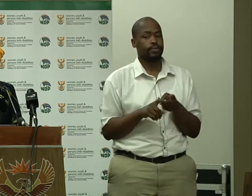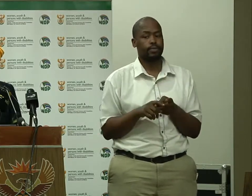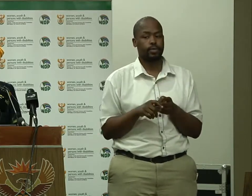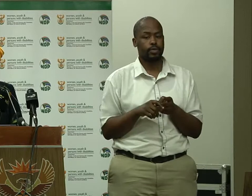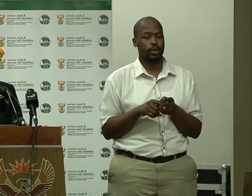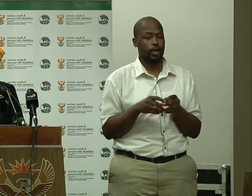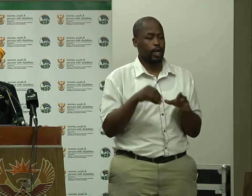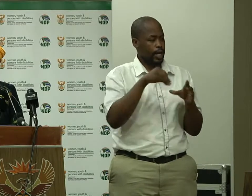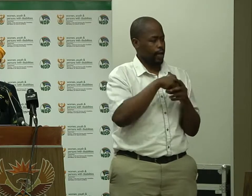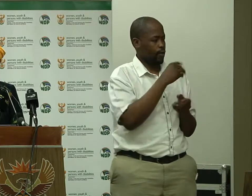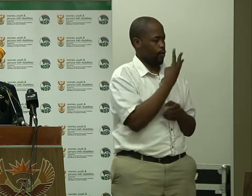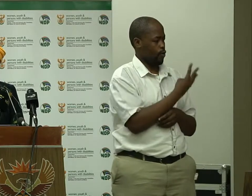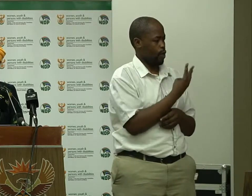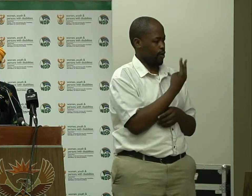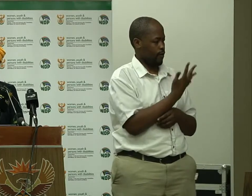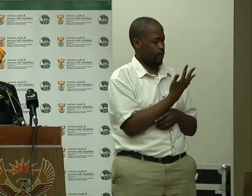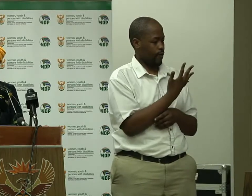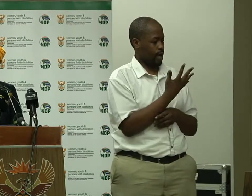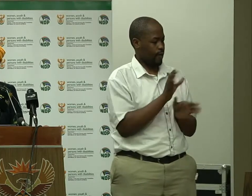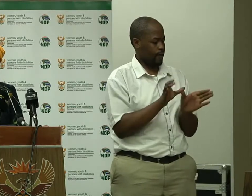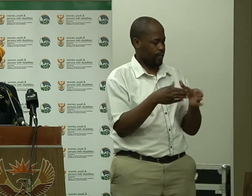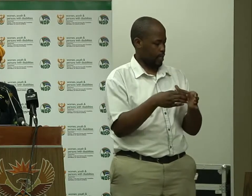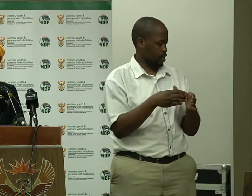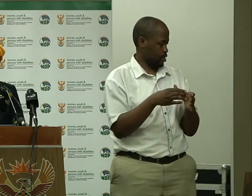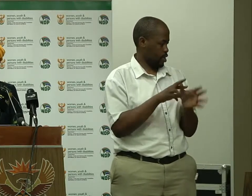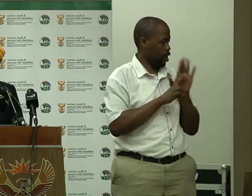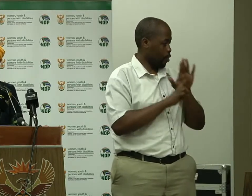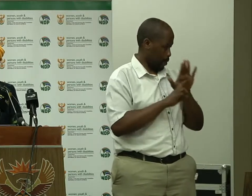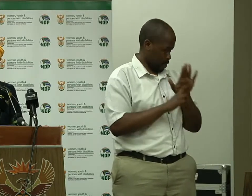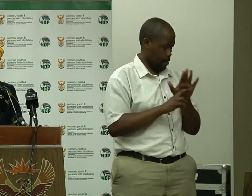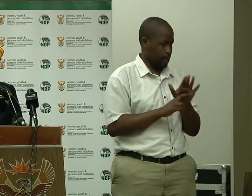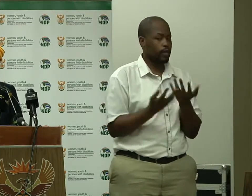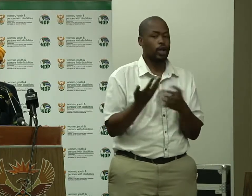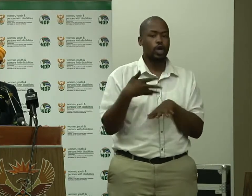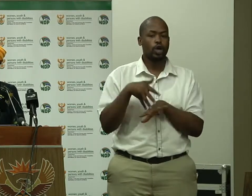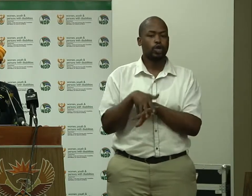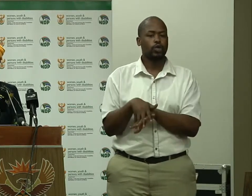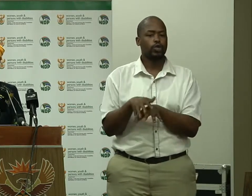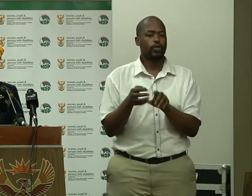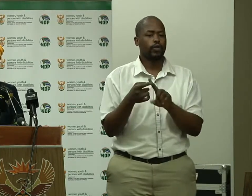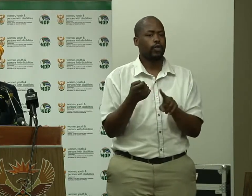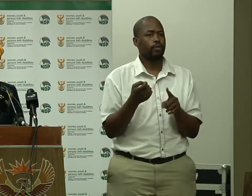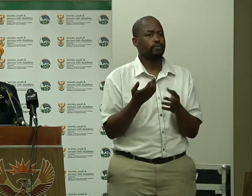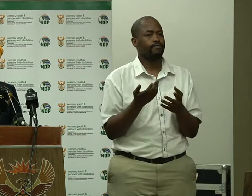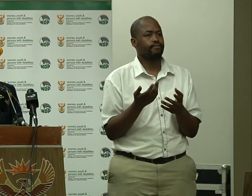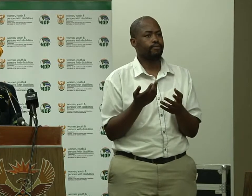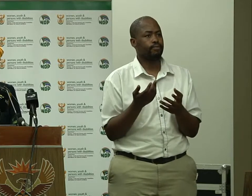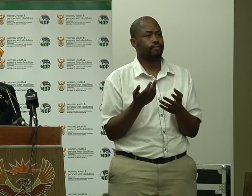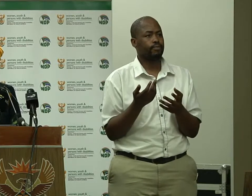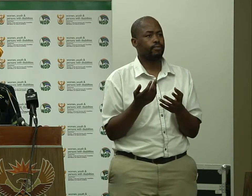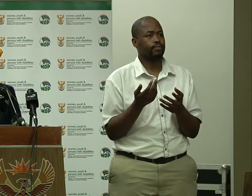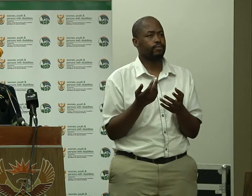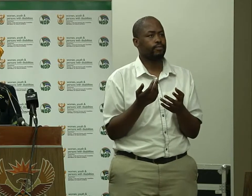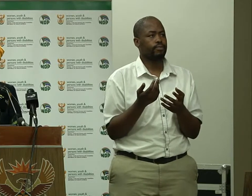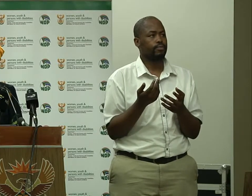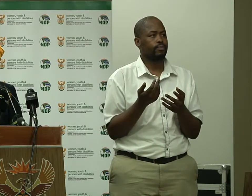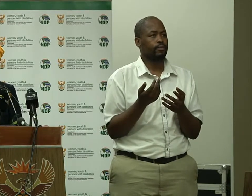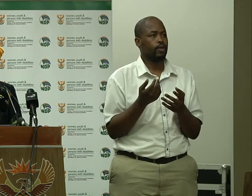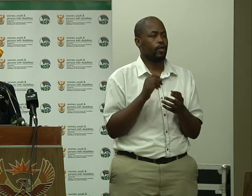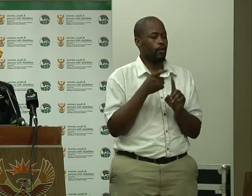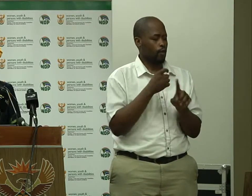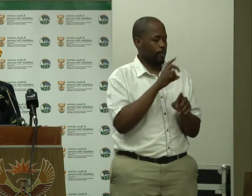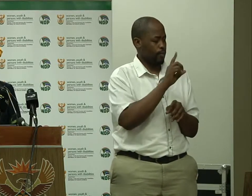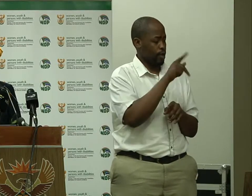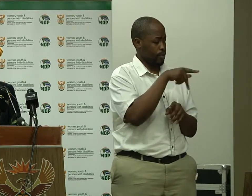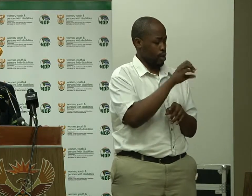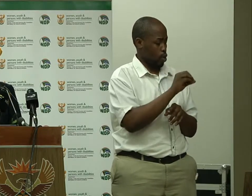which consists of 45 sector representatives, inclusive of representatives from the majority of